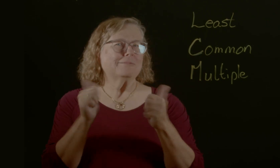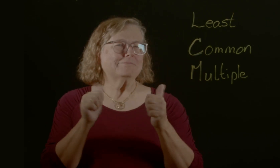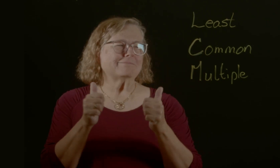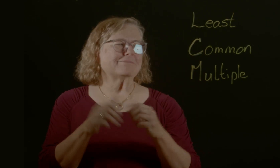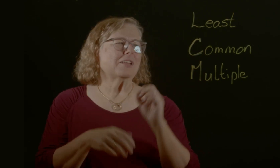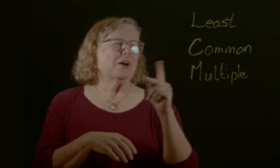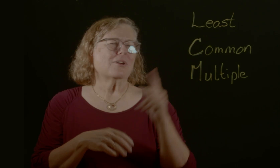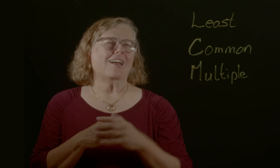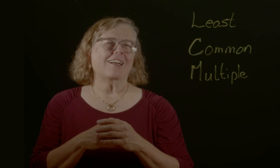more.